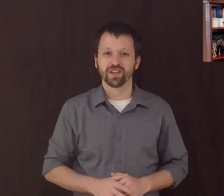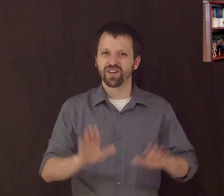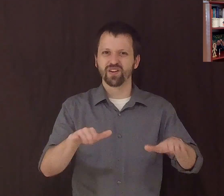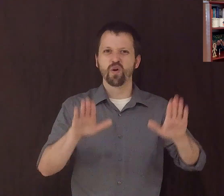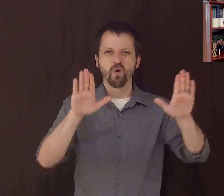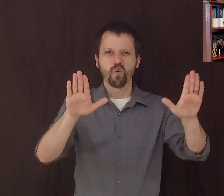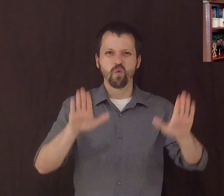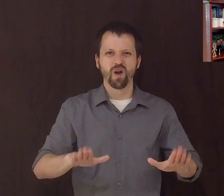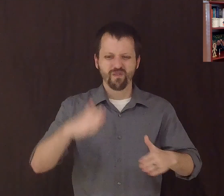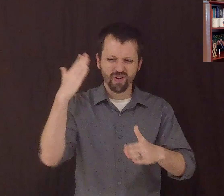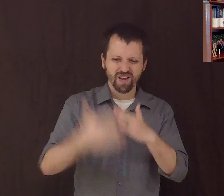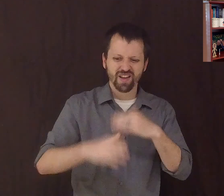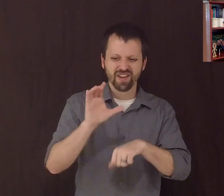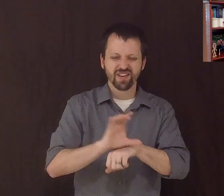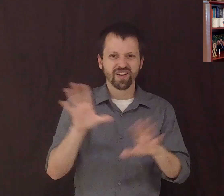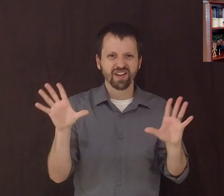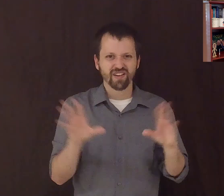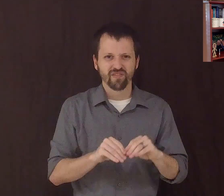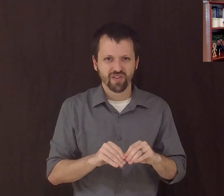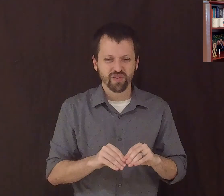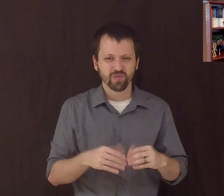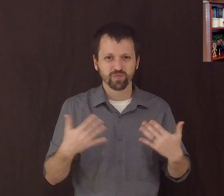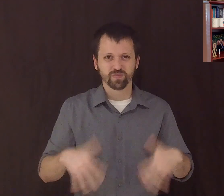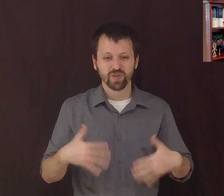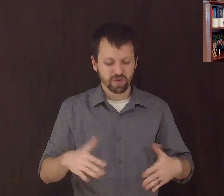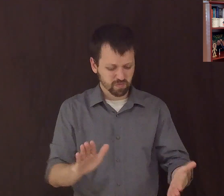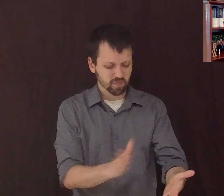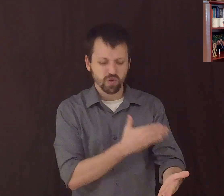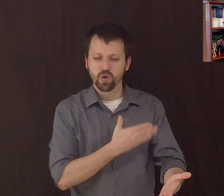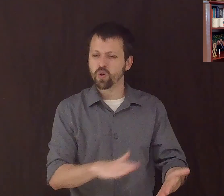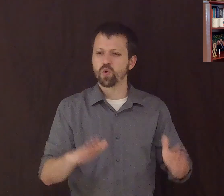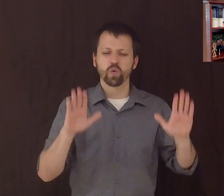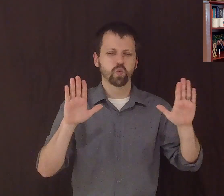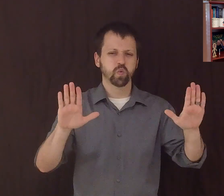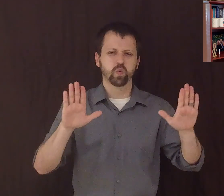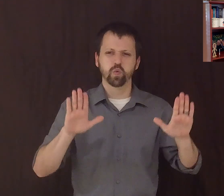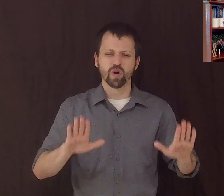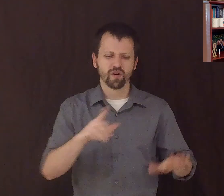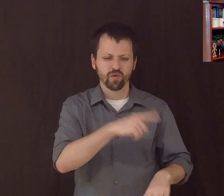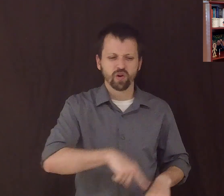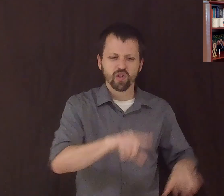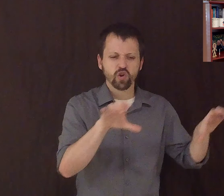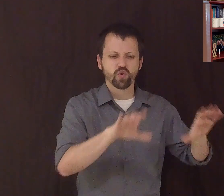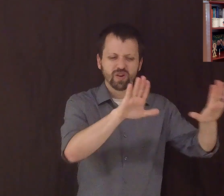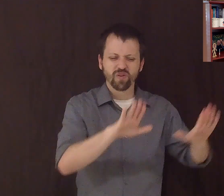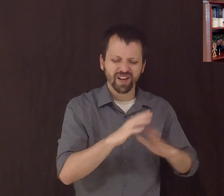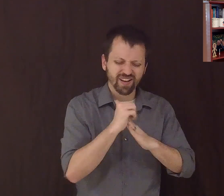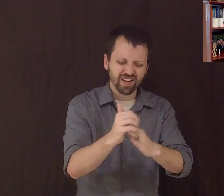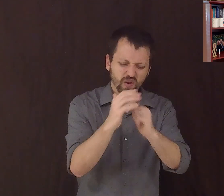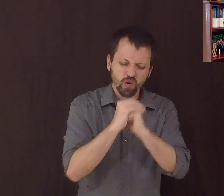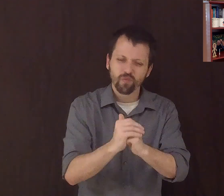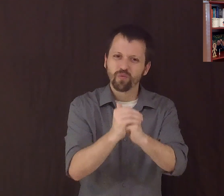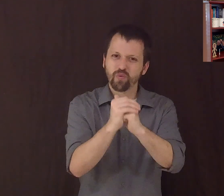What a great way to end the service today. And our guys are doing such an awesome job leading us in worship from the comfort of their own living